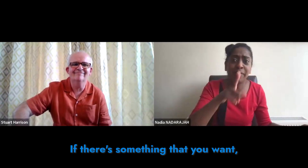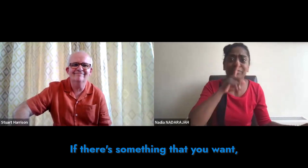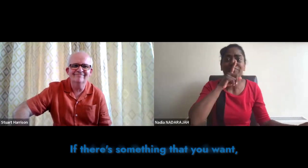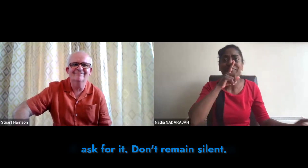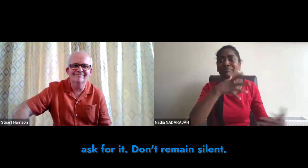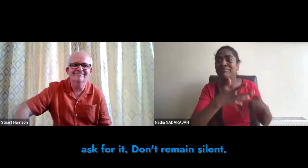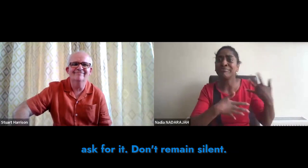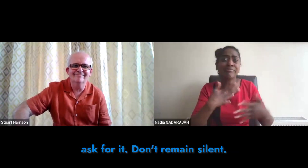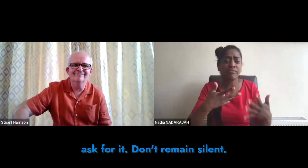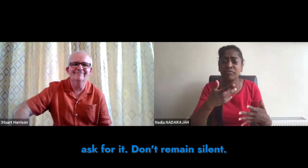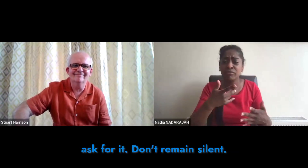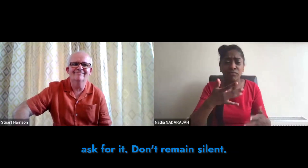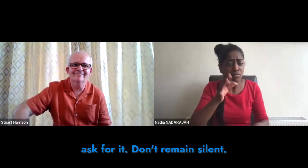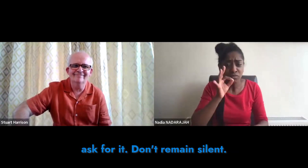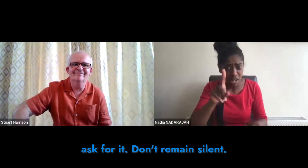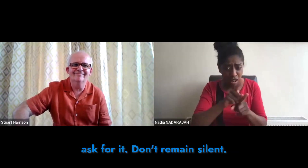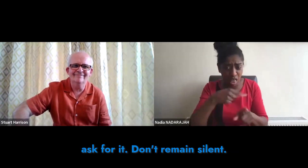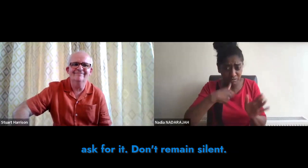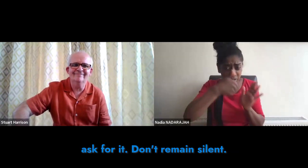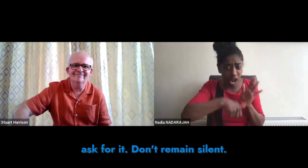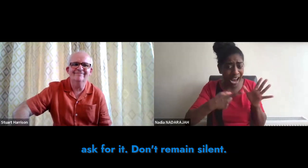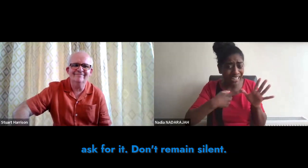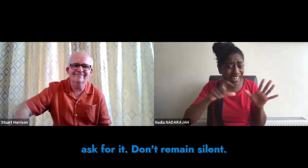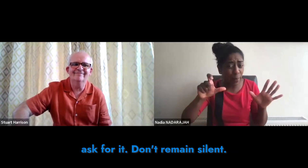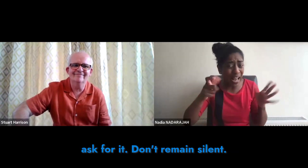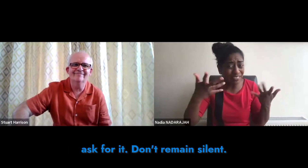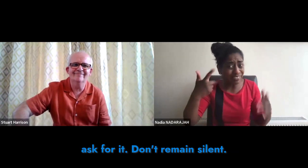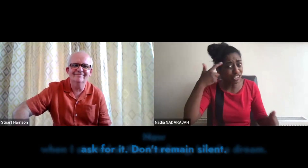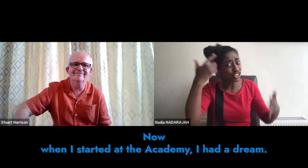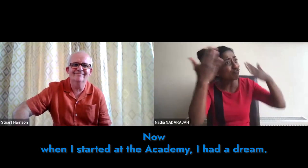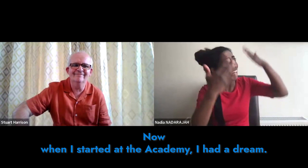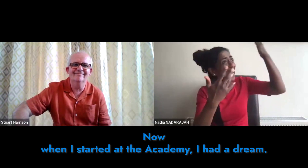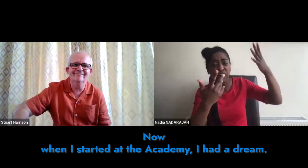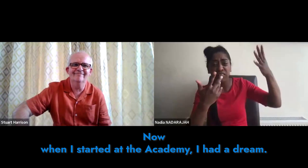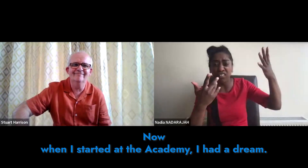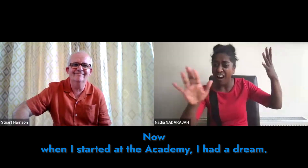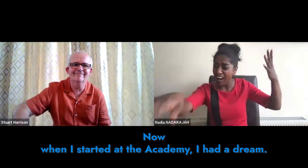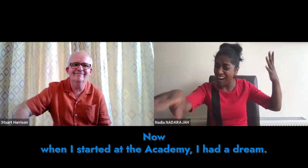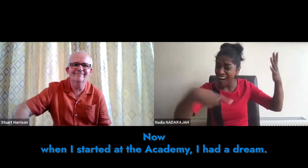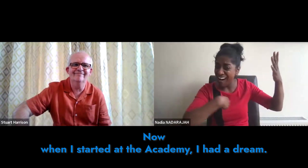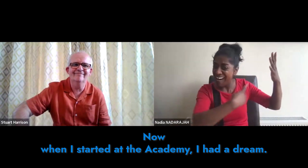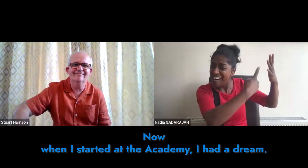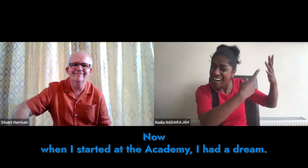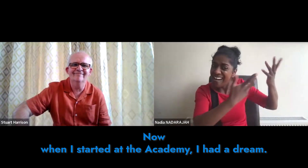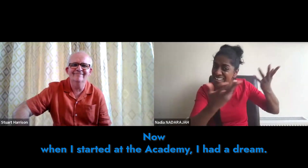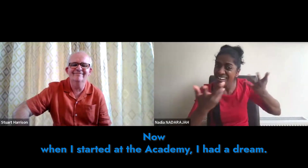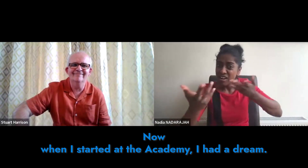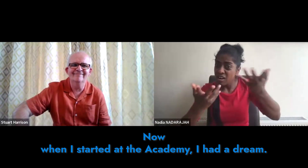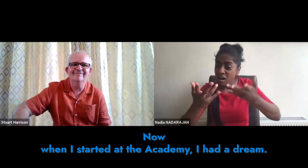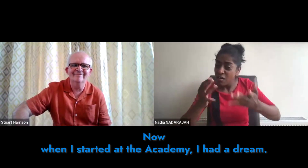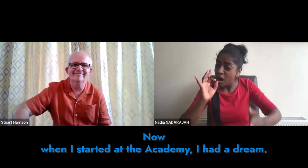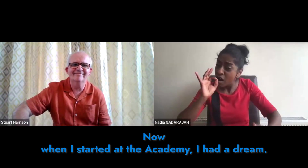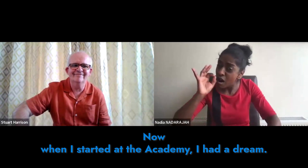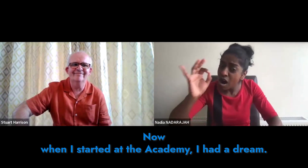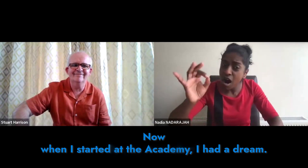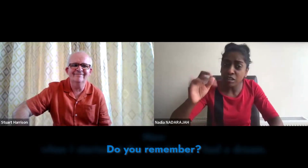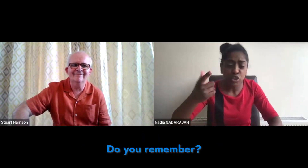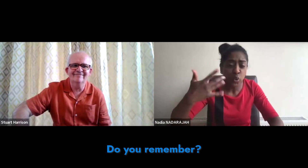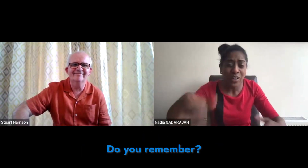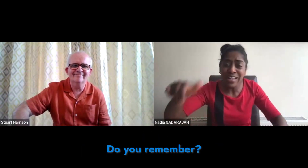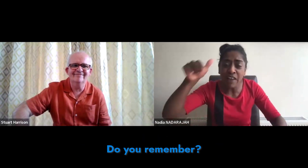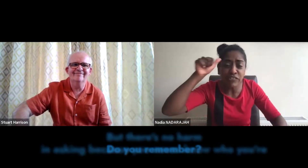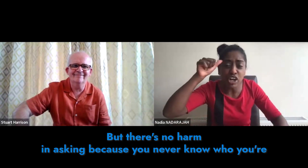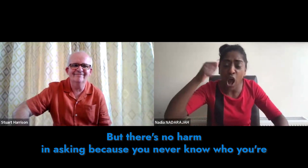want, ask for it. Don't remain silent. Now, when I started at the academy, I had a dream,